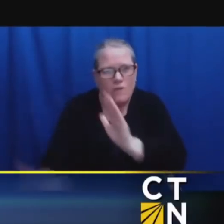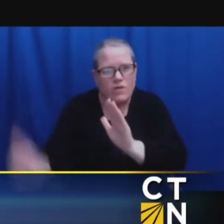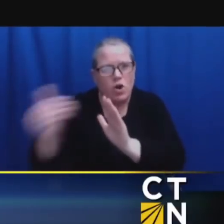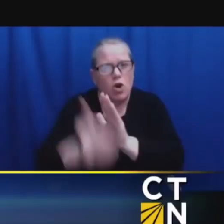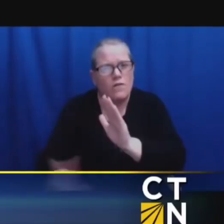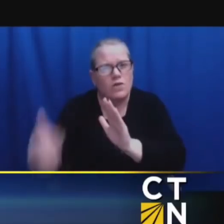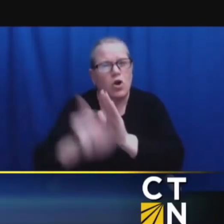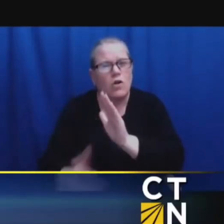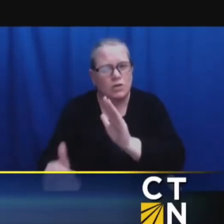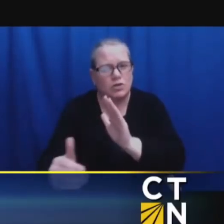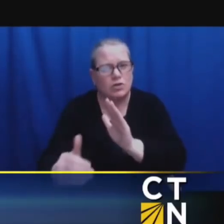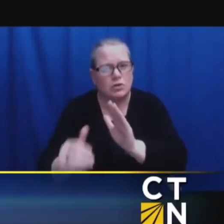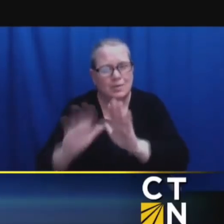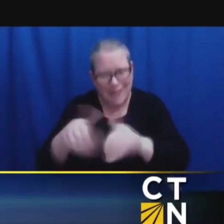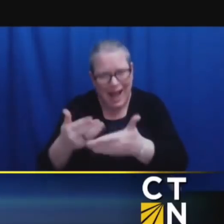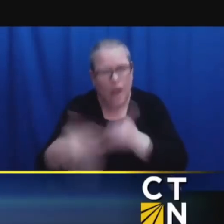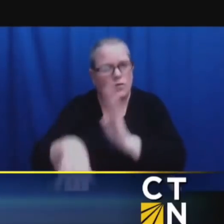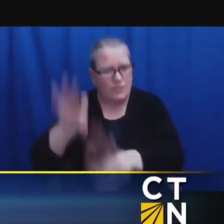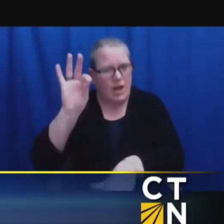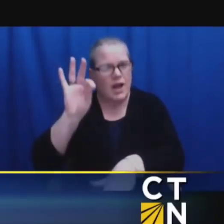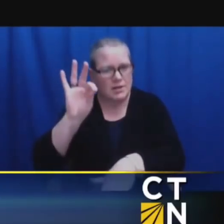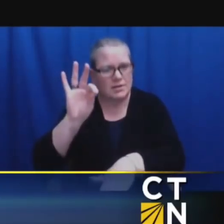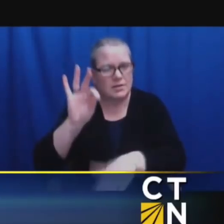that's how you detect them. We